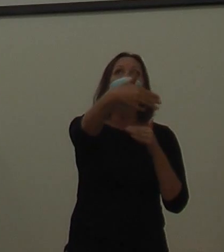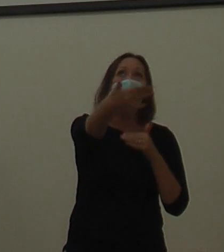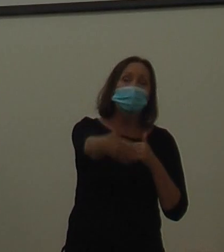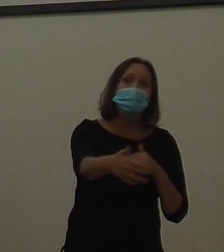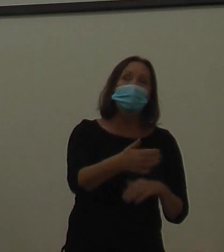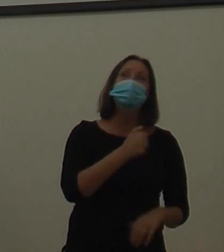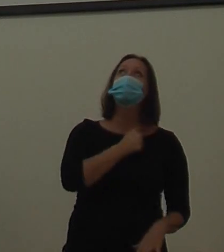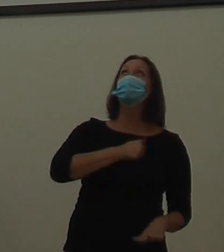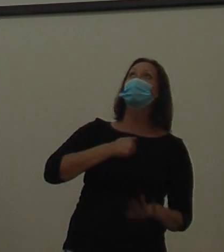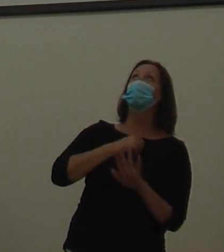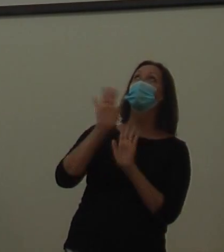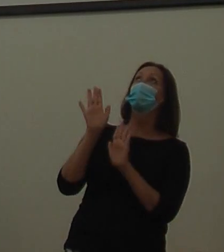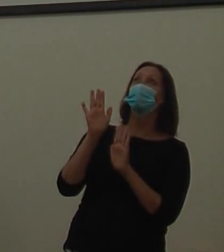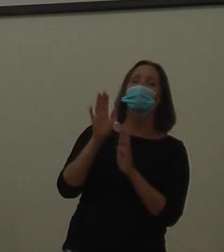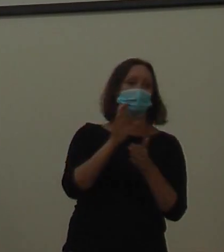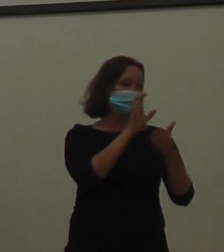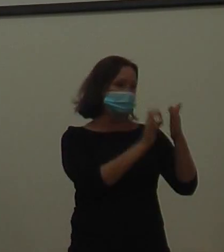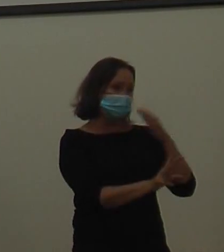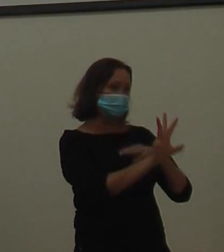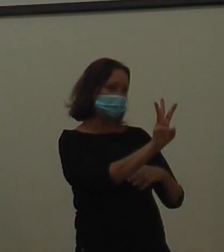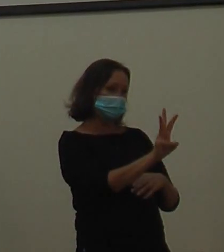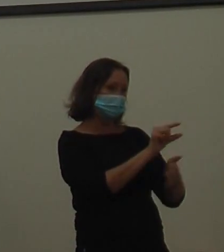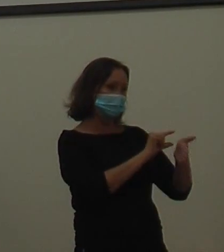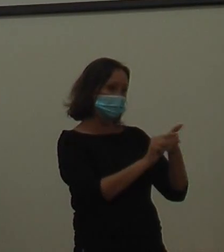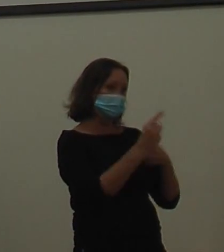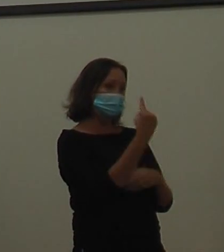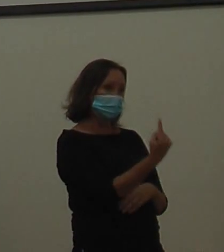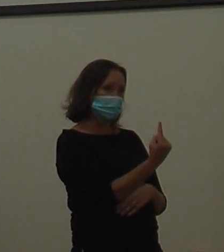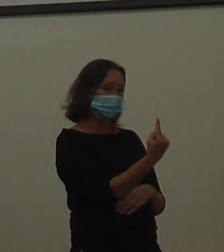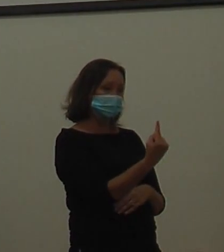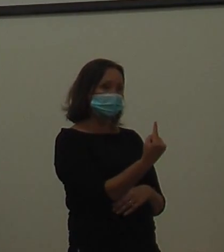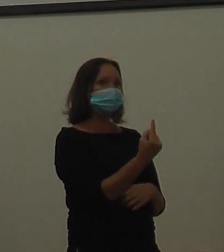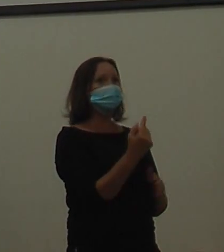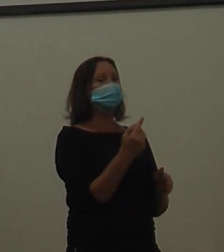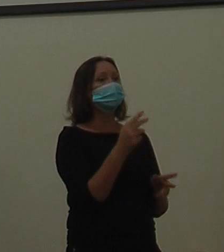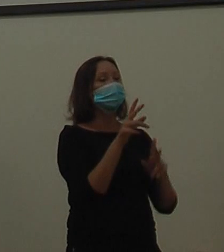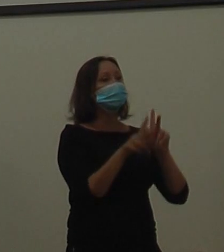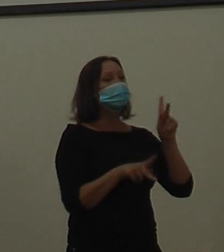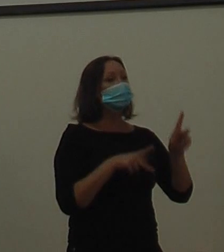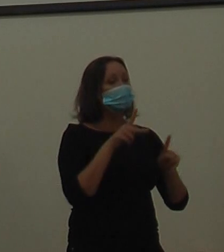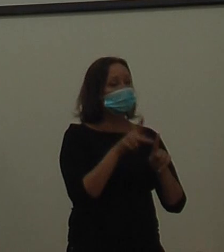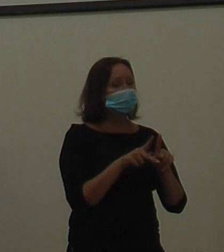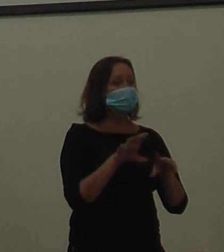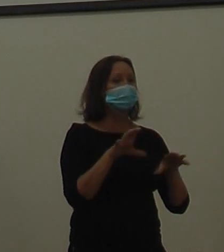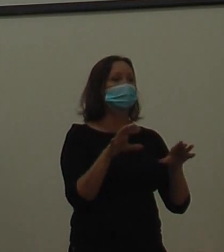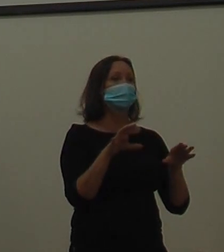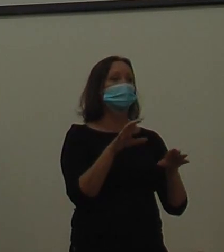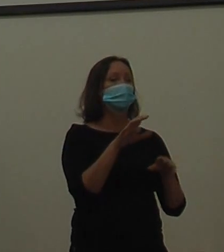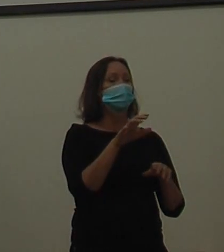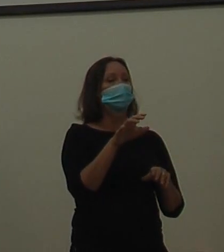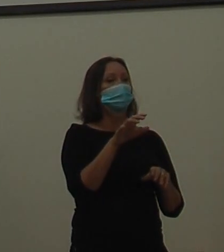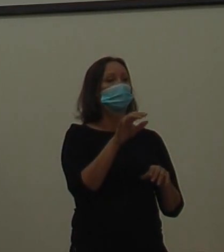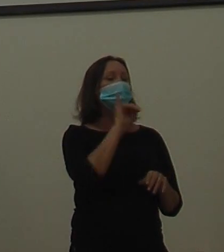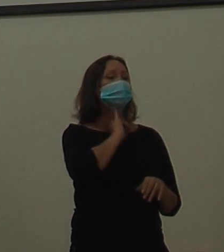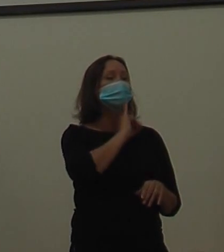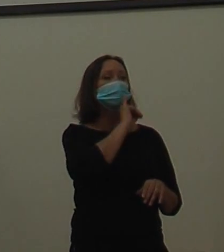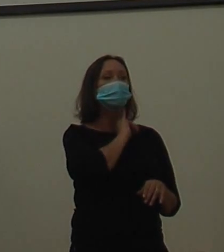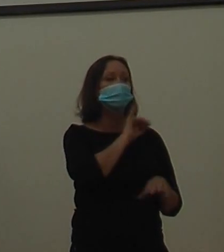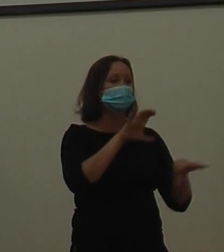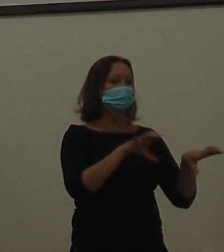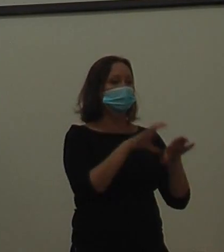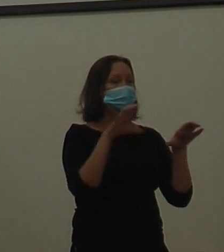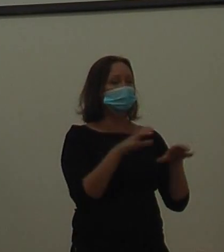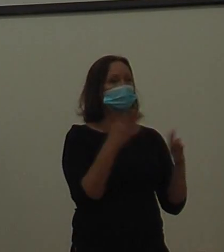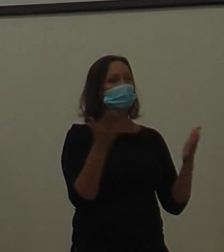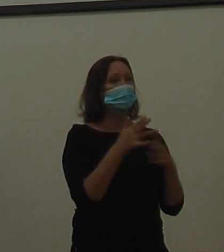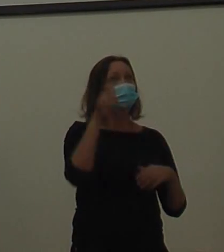Judges 6 and verse 1, "And the people of Israel did what was evil in the sight of the Lord. And the Lord